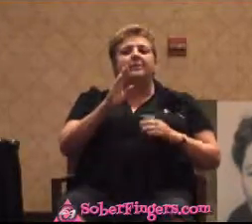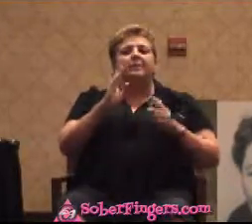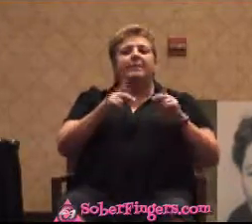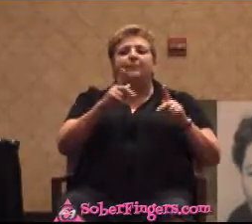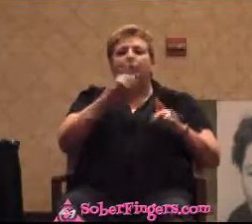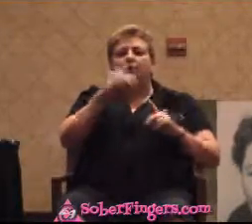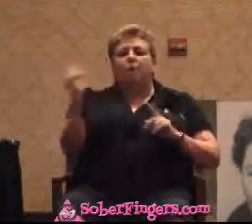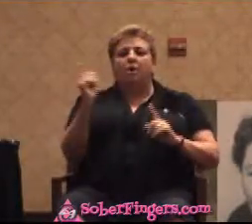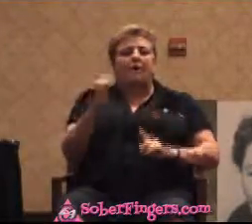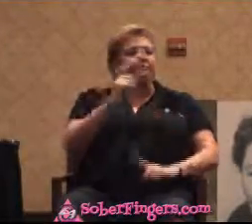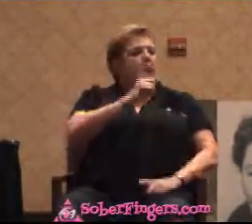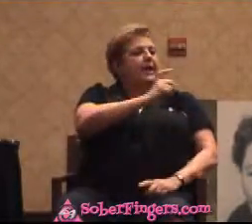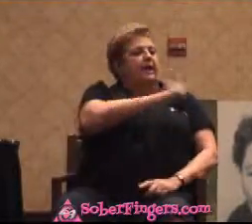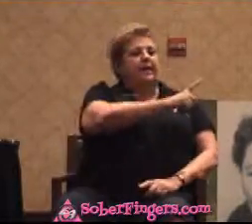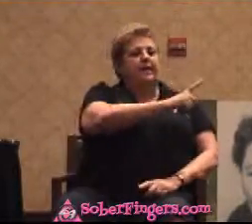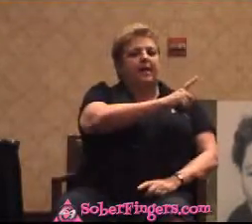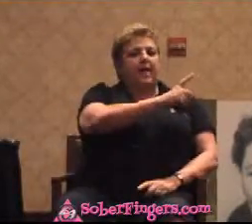mind. Oh no.